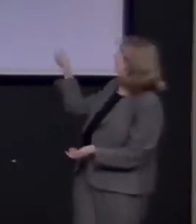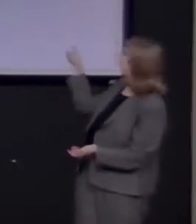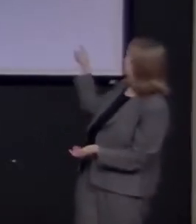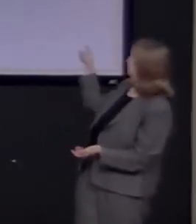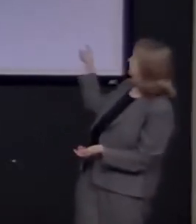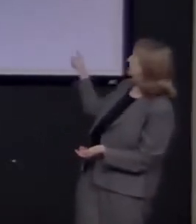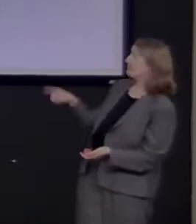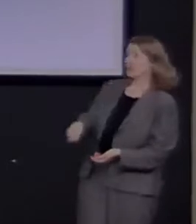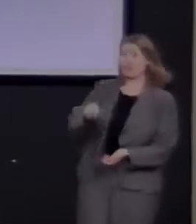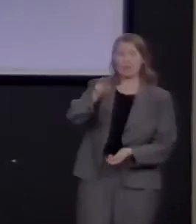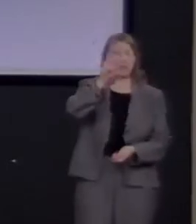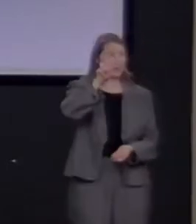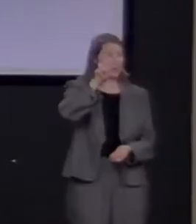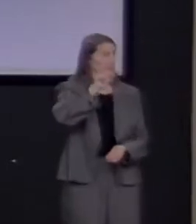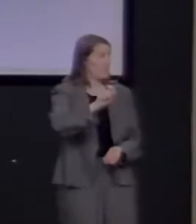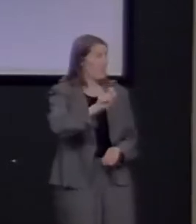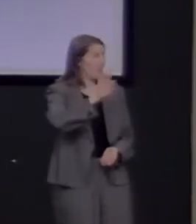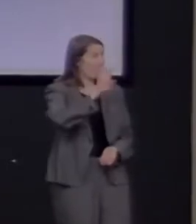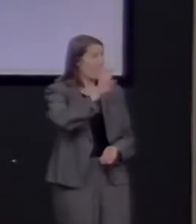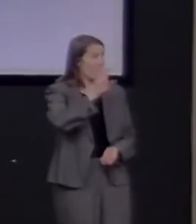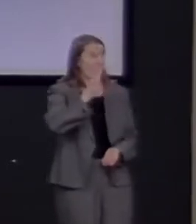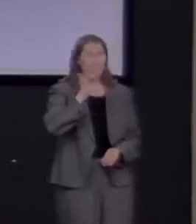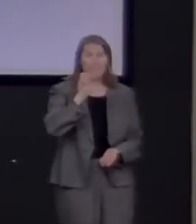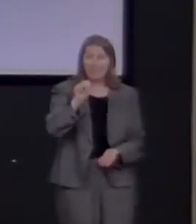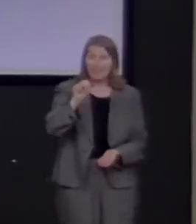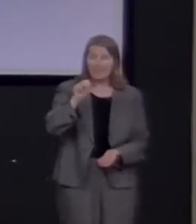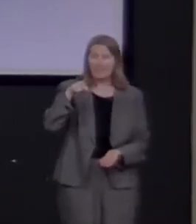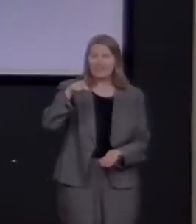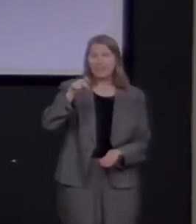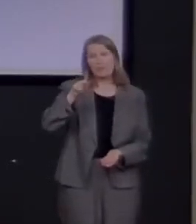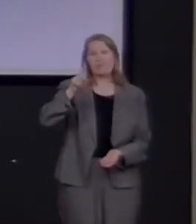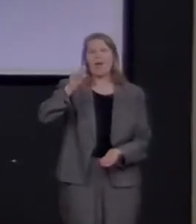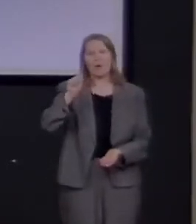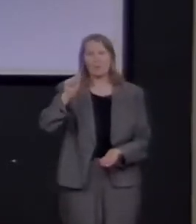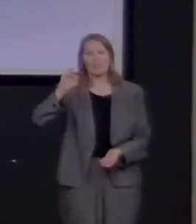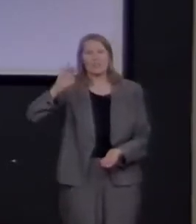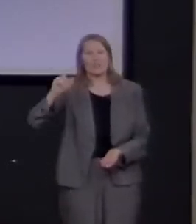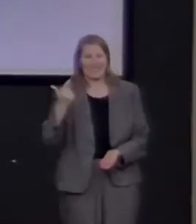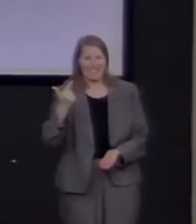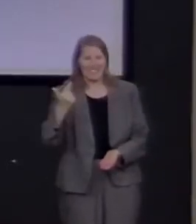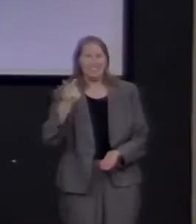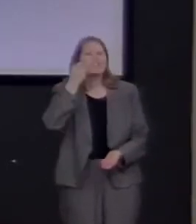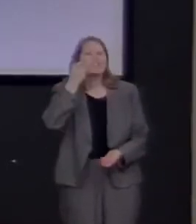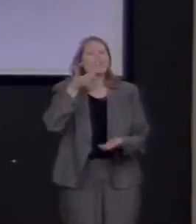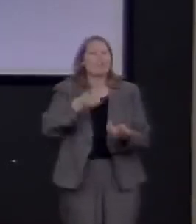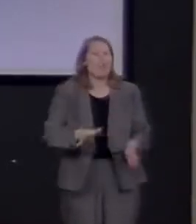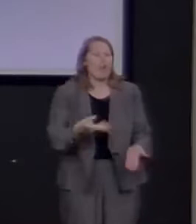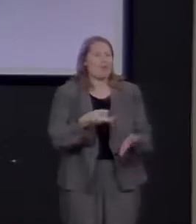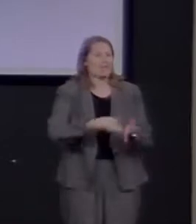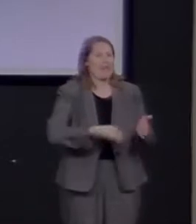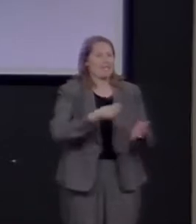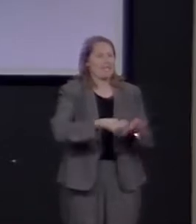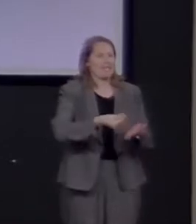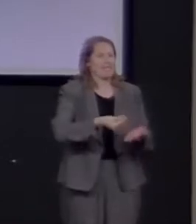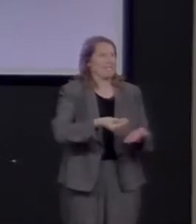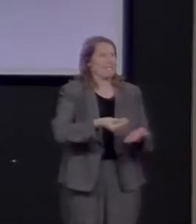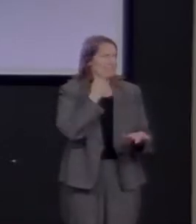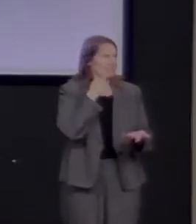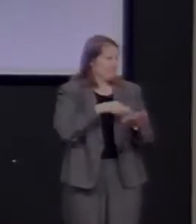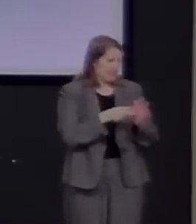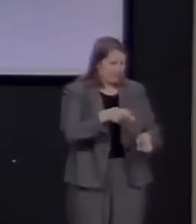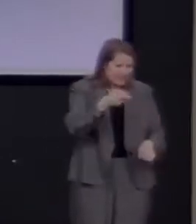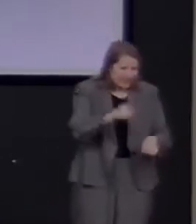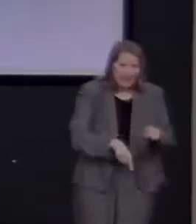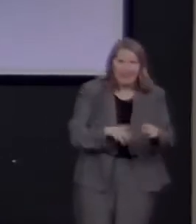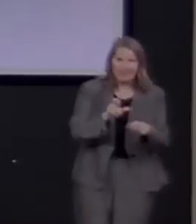staggering £2.4 billion per year in lost tax revenue. Low numeracy due to not being able to fill